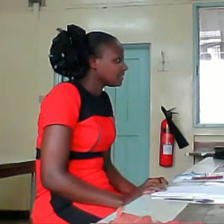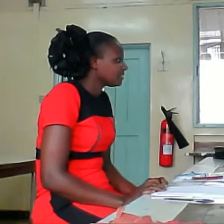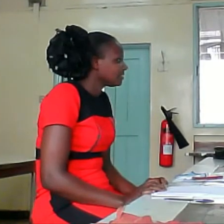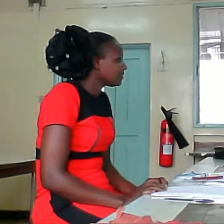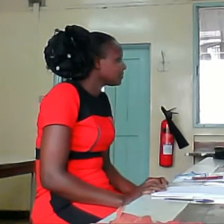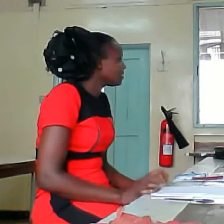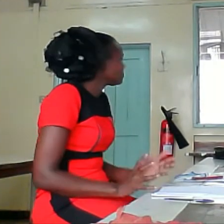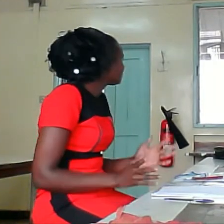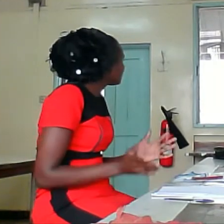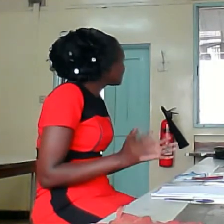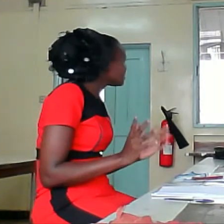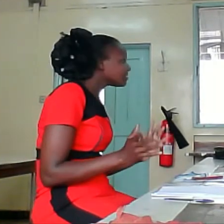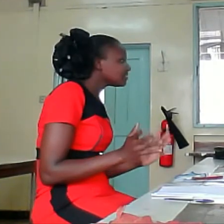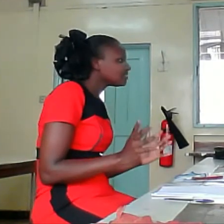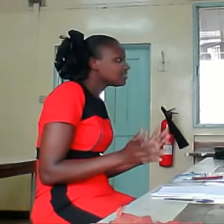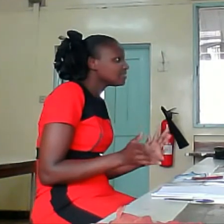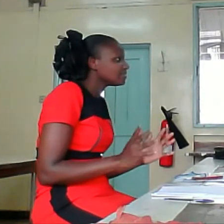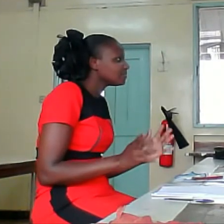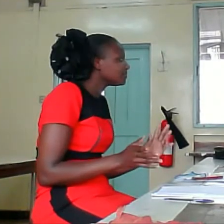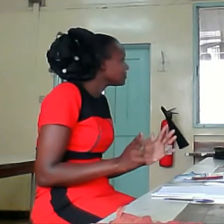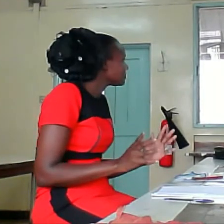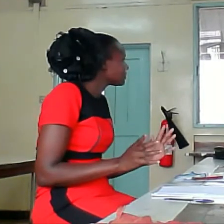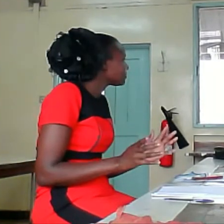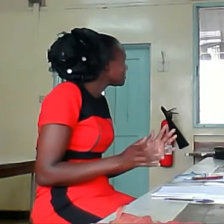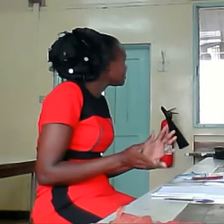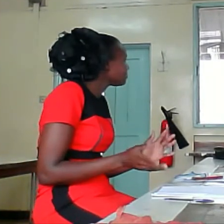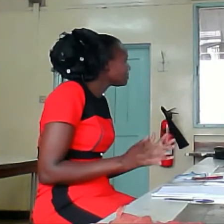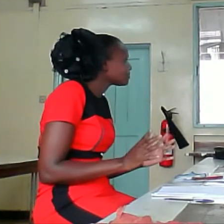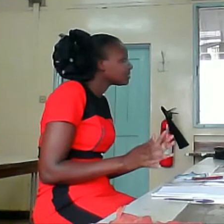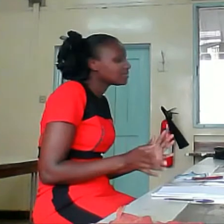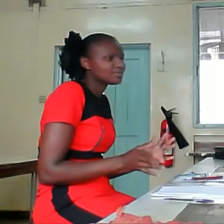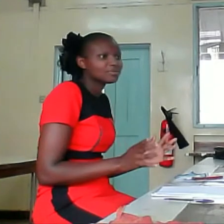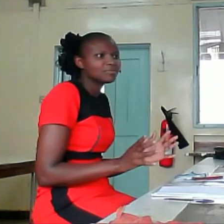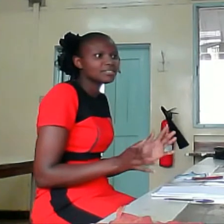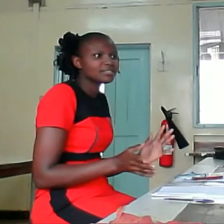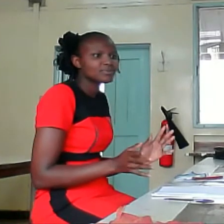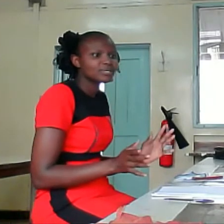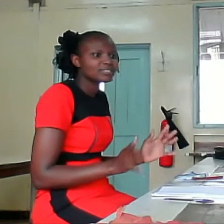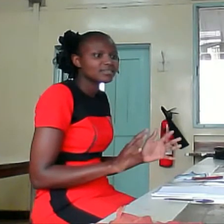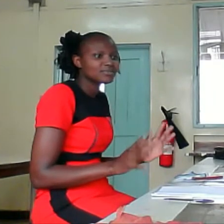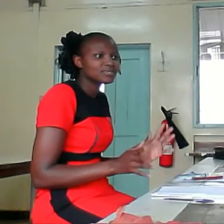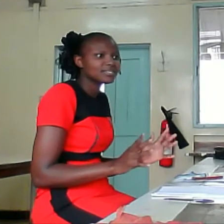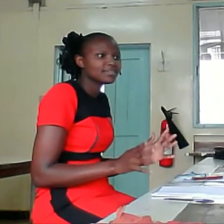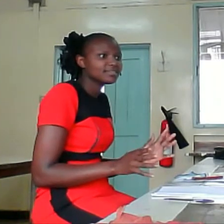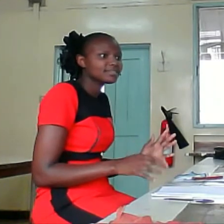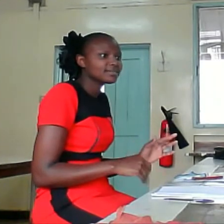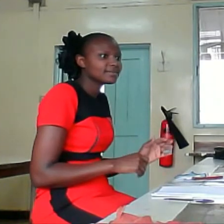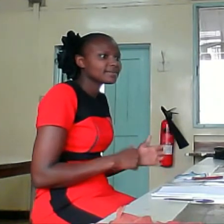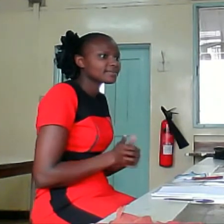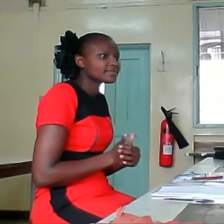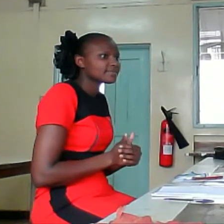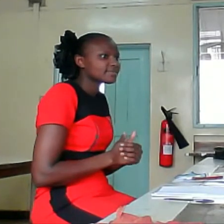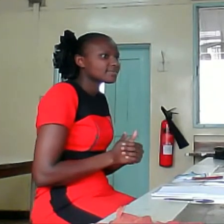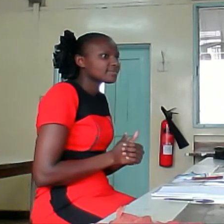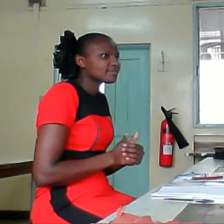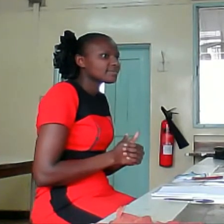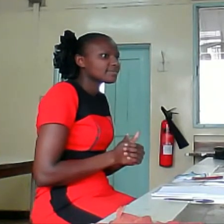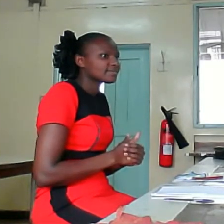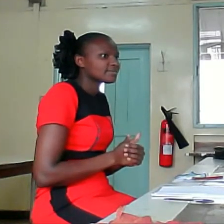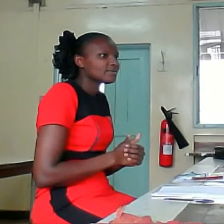Nani anaona hakumbuki? Neno moja hivi tume miss ungetaka tuisaini. Common.